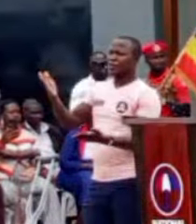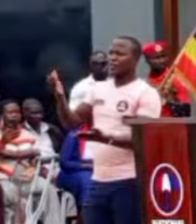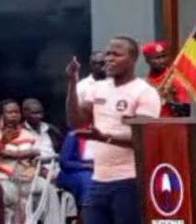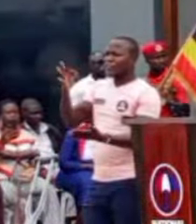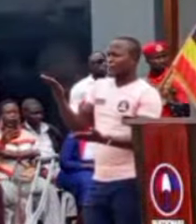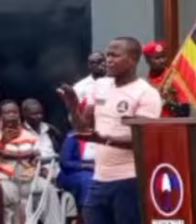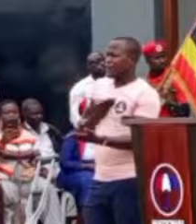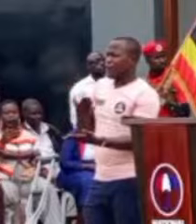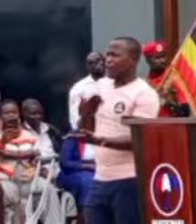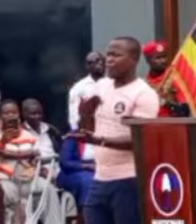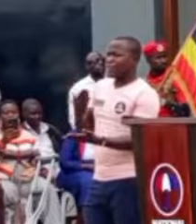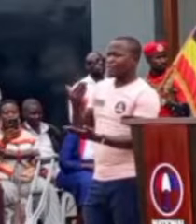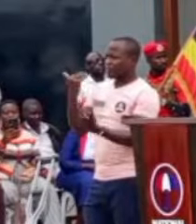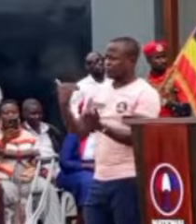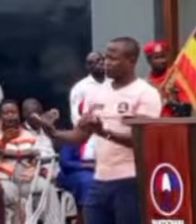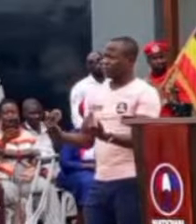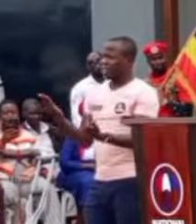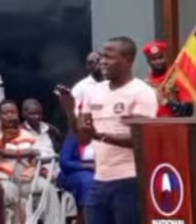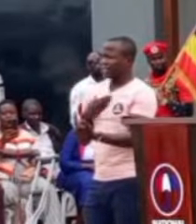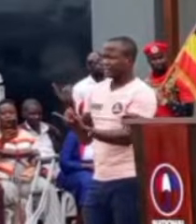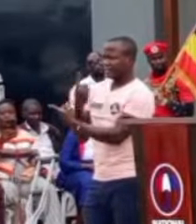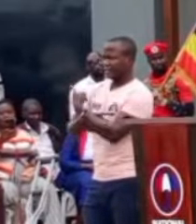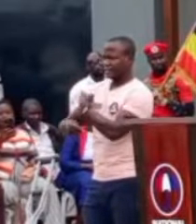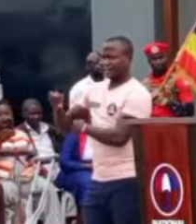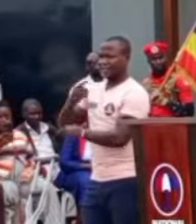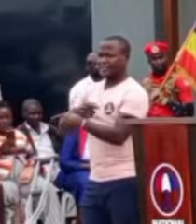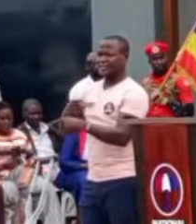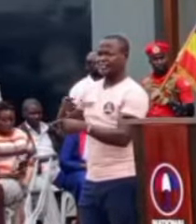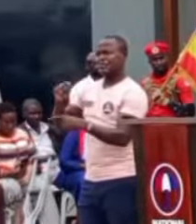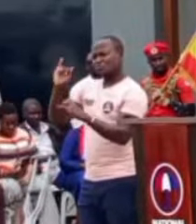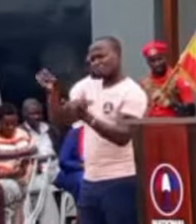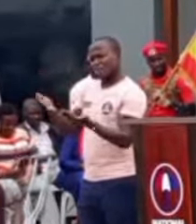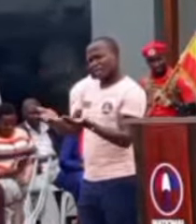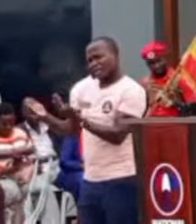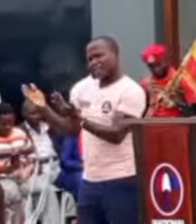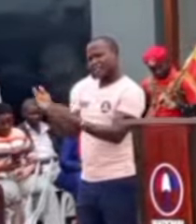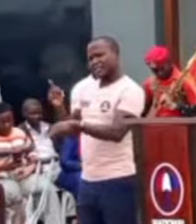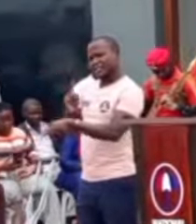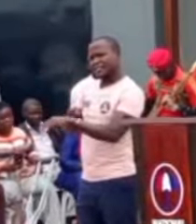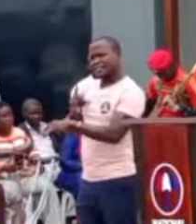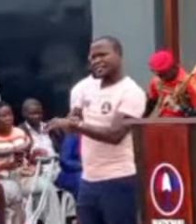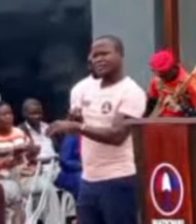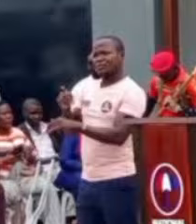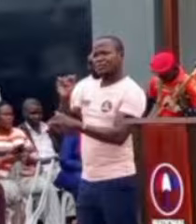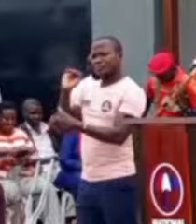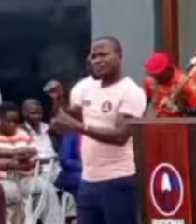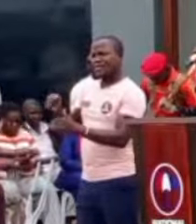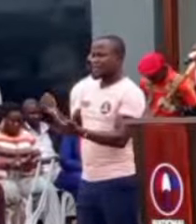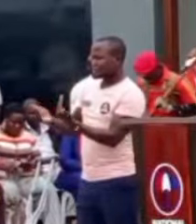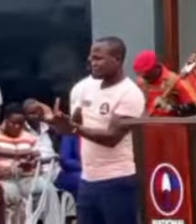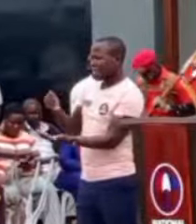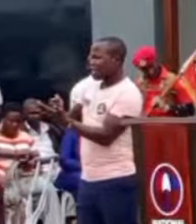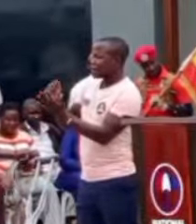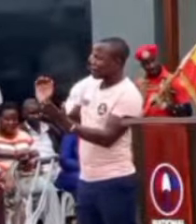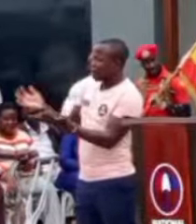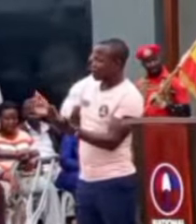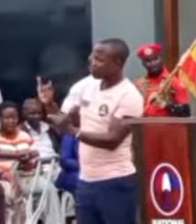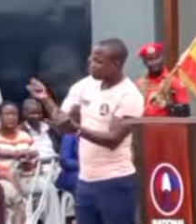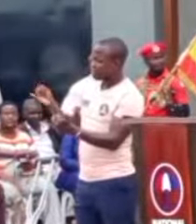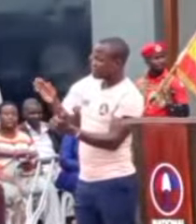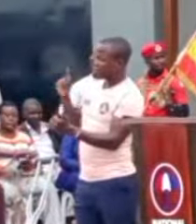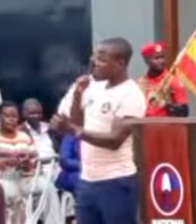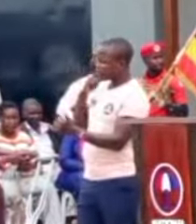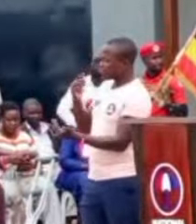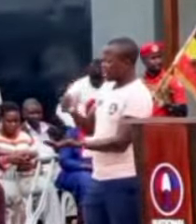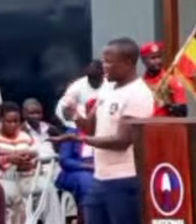bannange bw'obeera n'omwana ng'alimu owaliko obulemu twala obudde omanye engeri omwana oyo gyosobola omuyamba